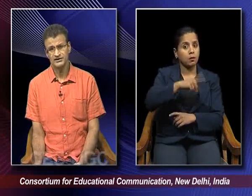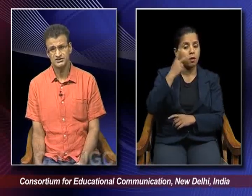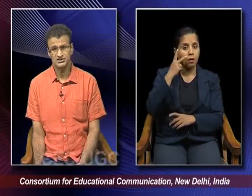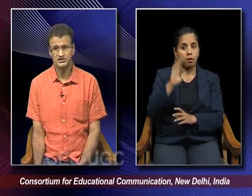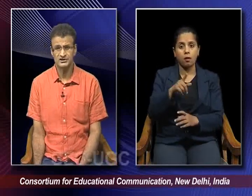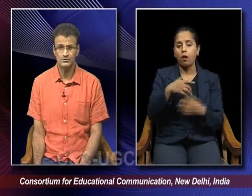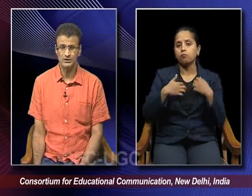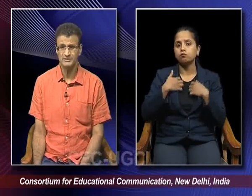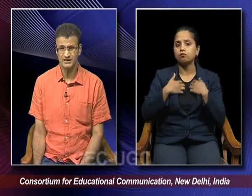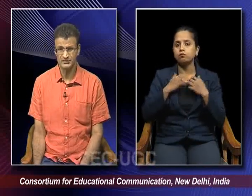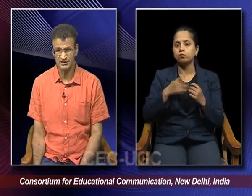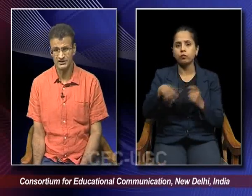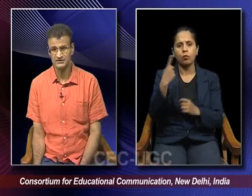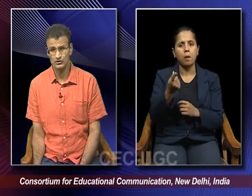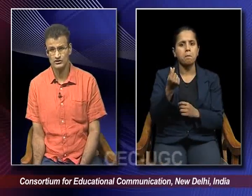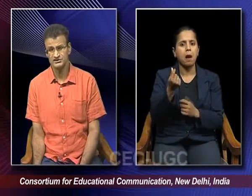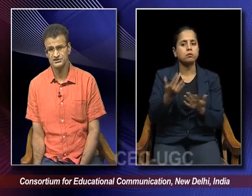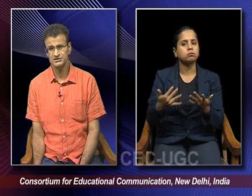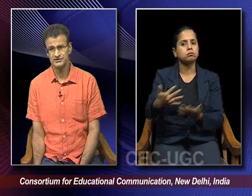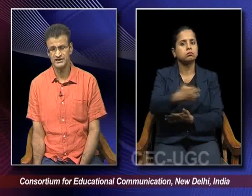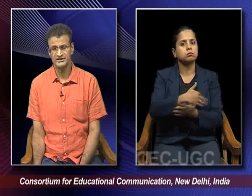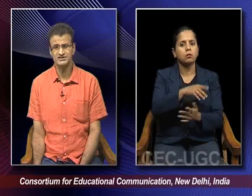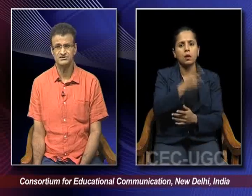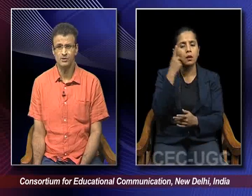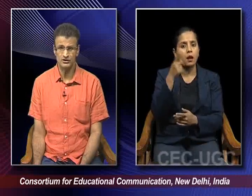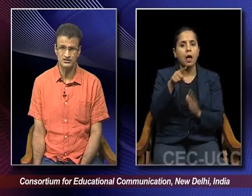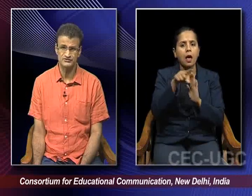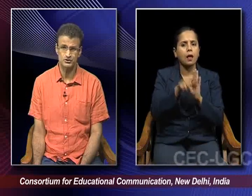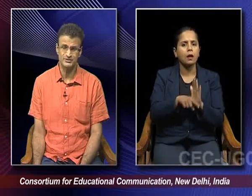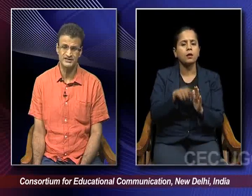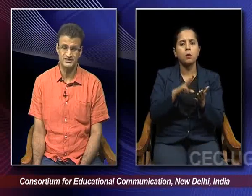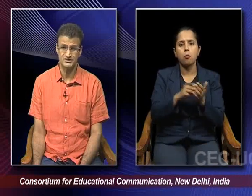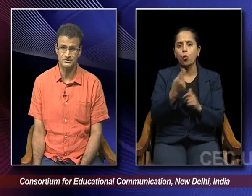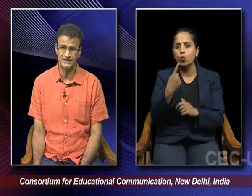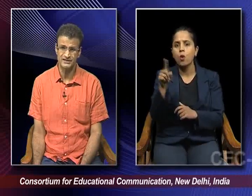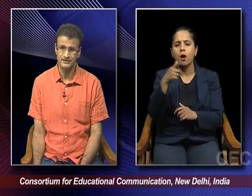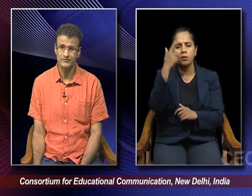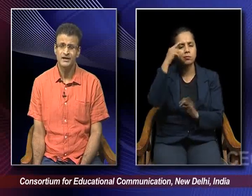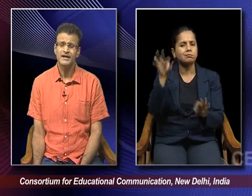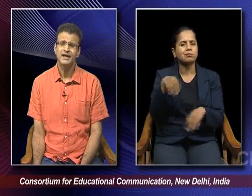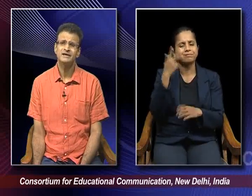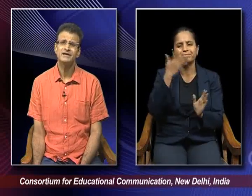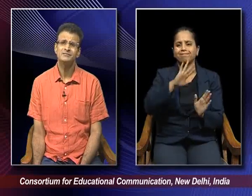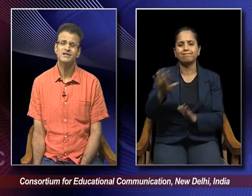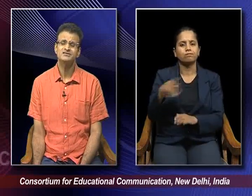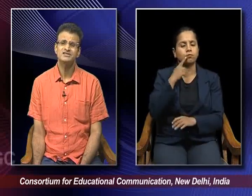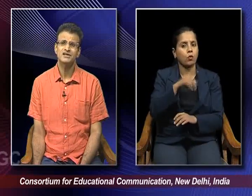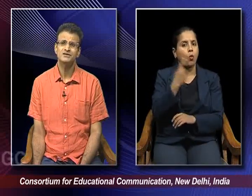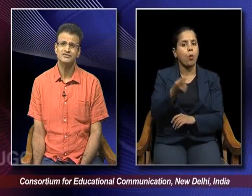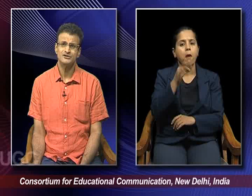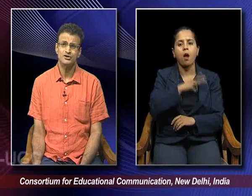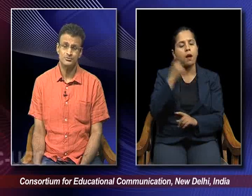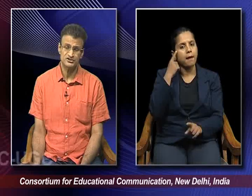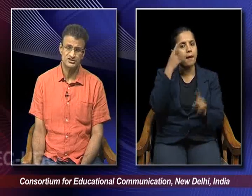way interested in only making money, they were not concerned with the ethics and the morals which should be there in the society, and they are making such kind